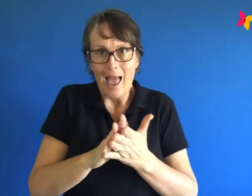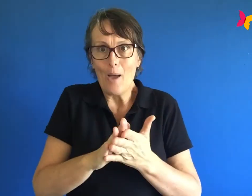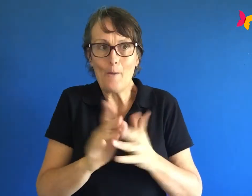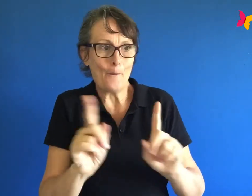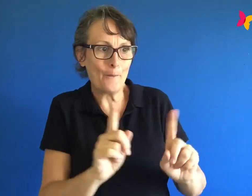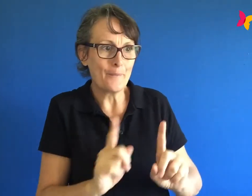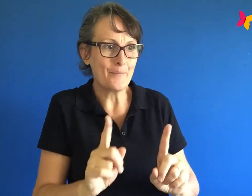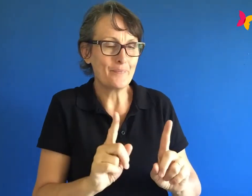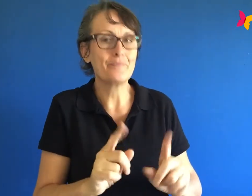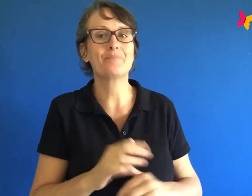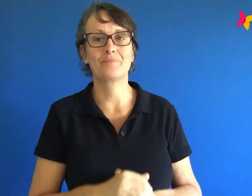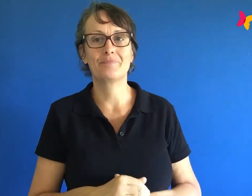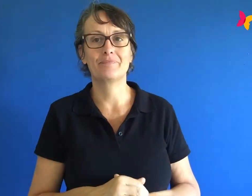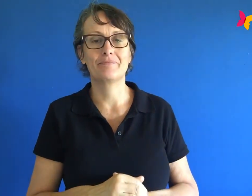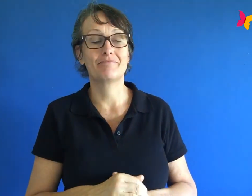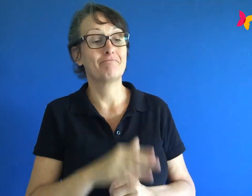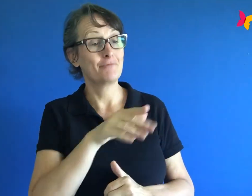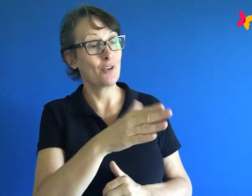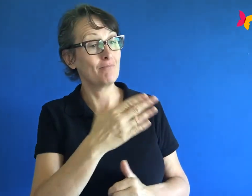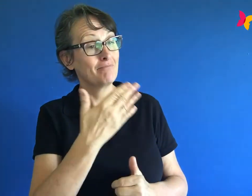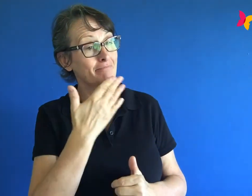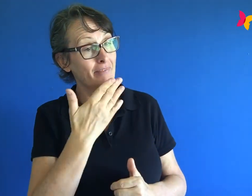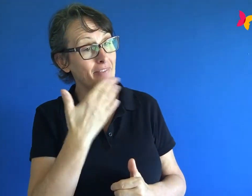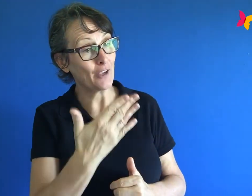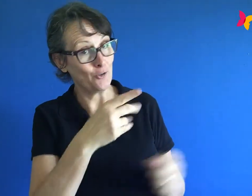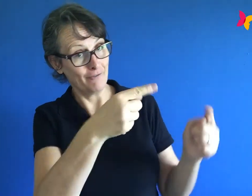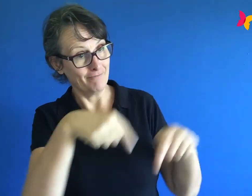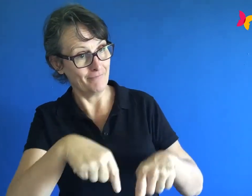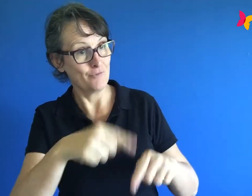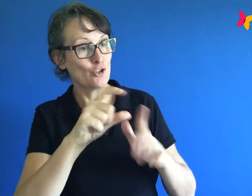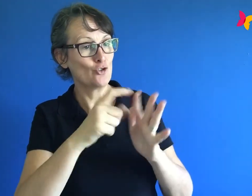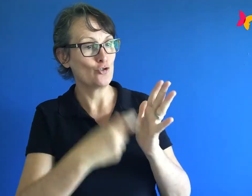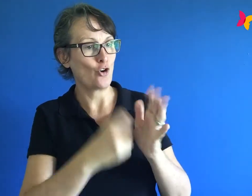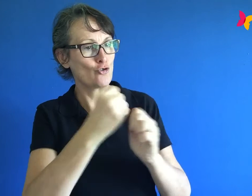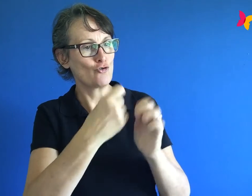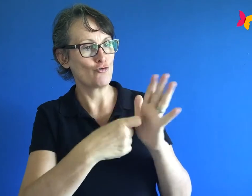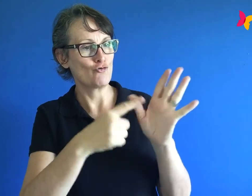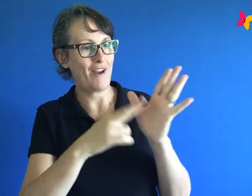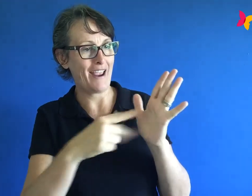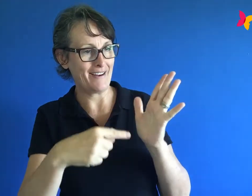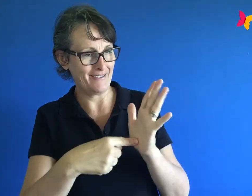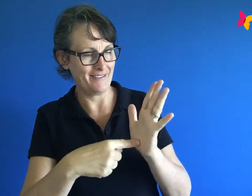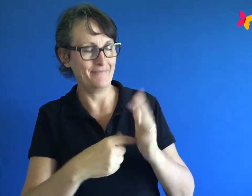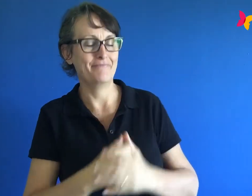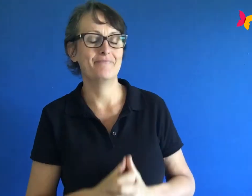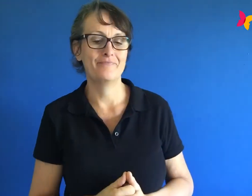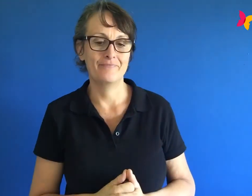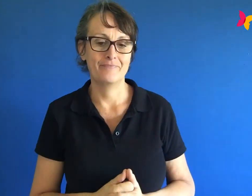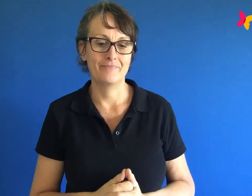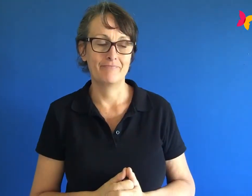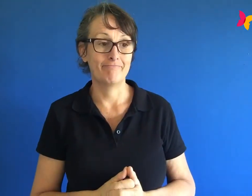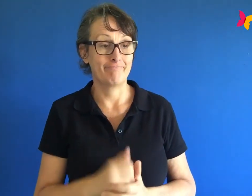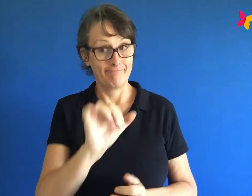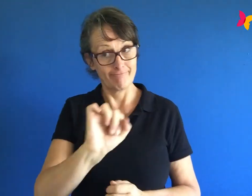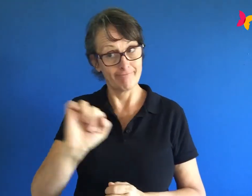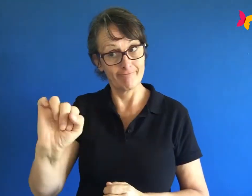Dr. Grant, lovely to see you again. Good to see you. I think one of the really telling parts about Caroline's story is that James's mental